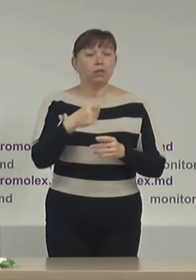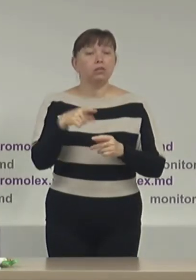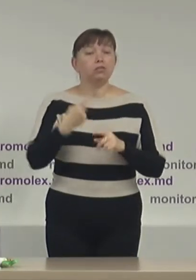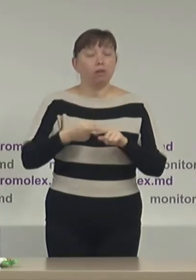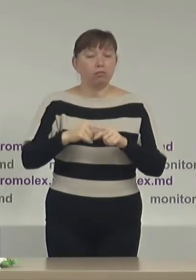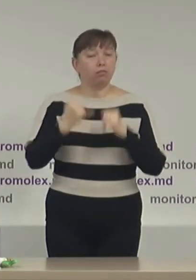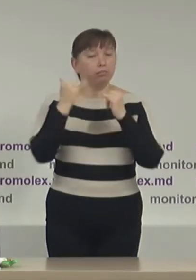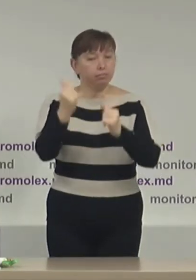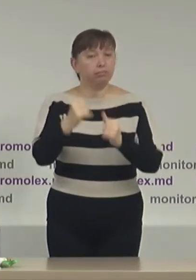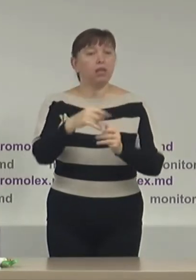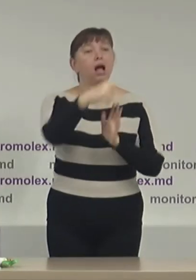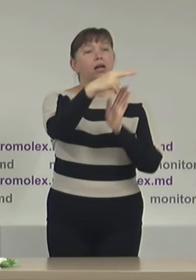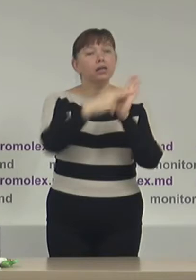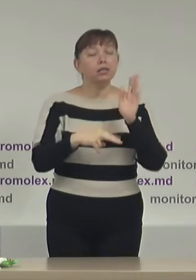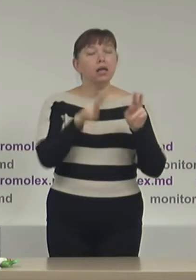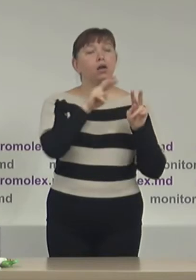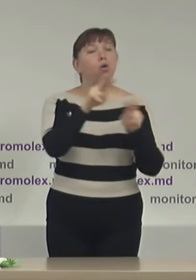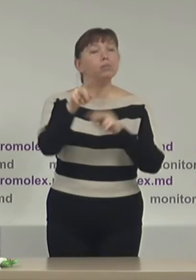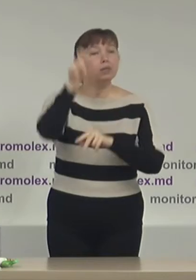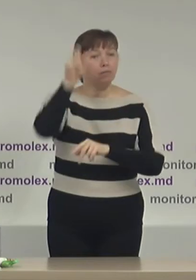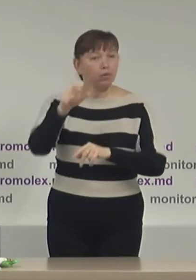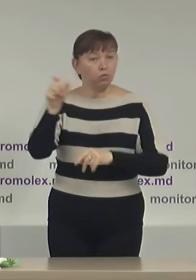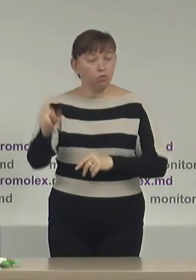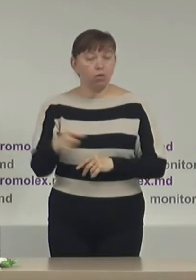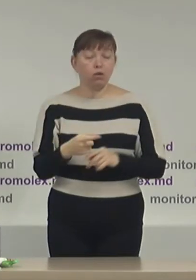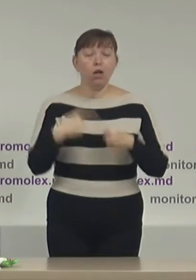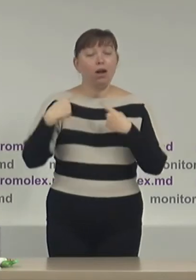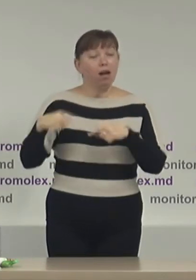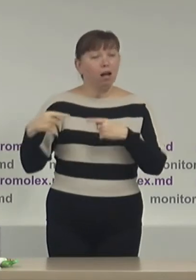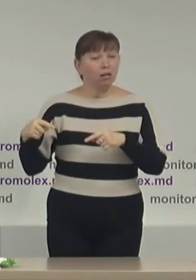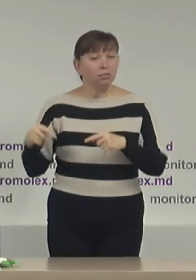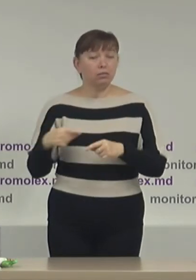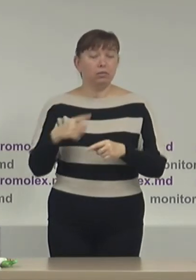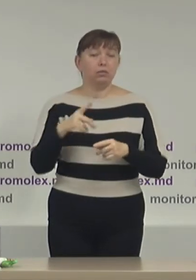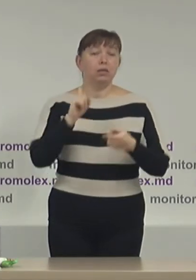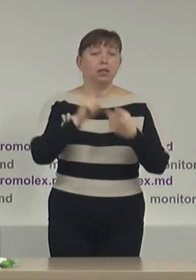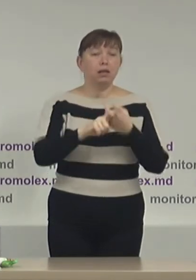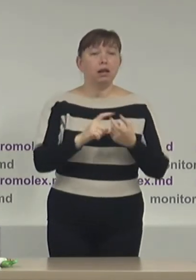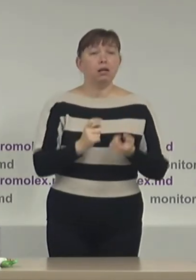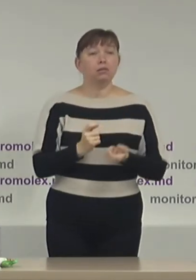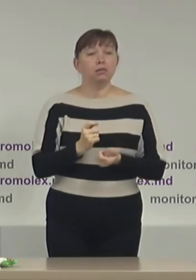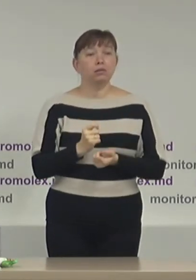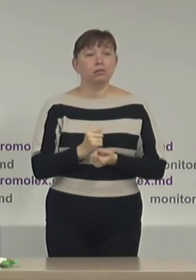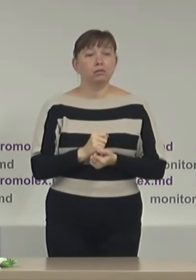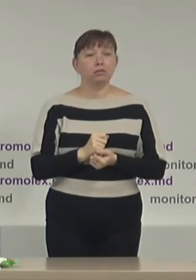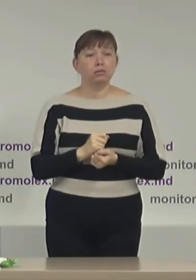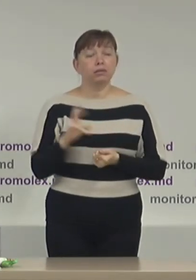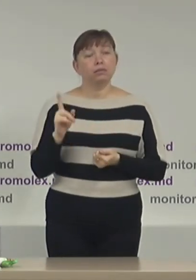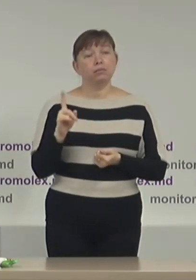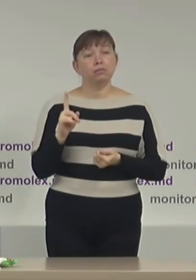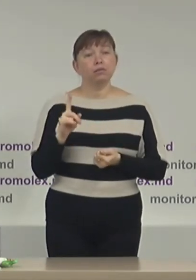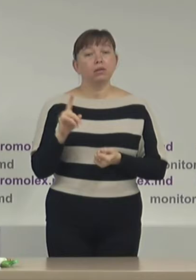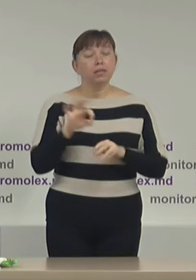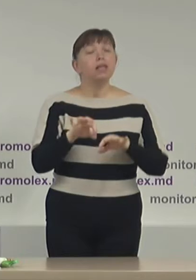are about the accreditation of observers. The others are about